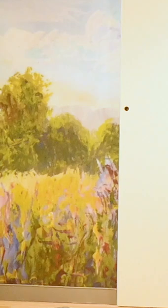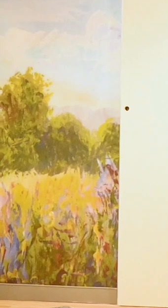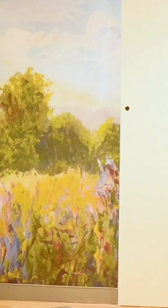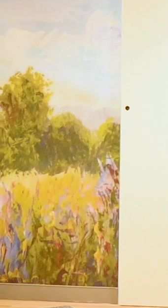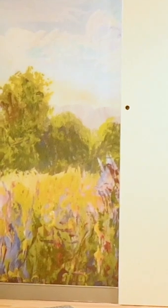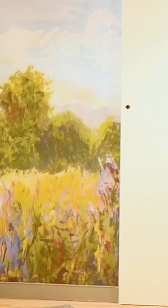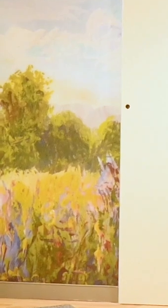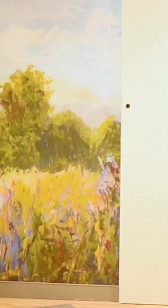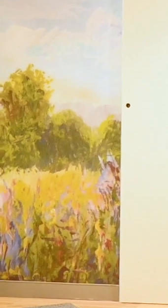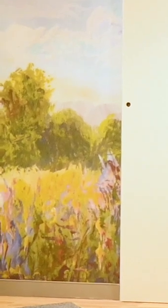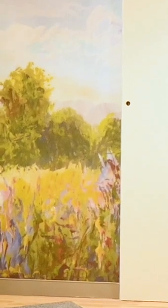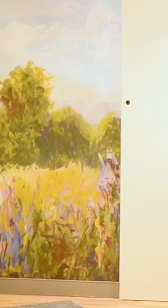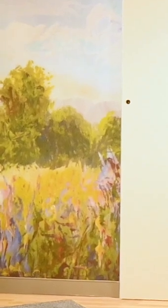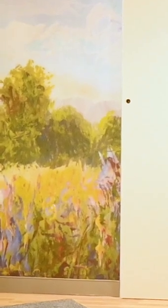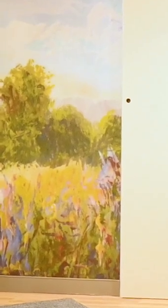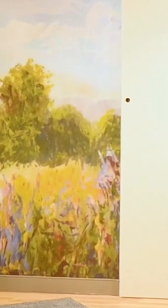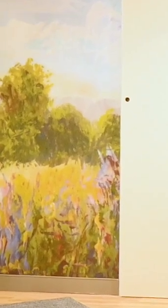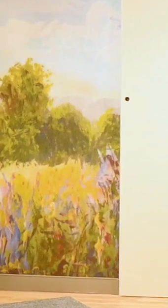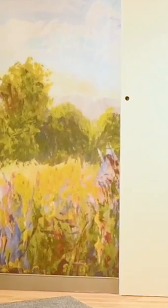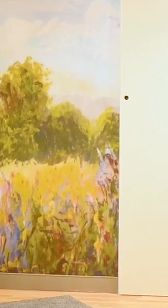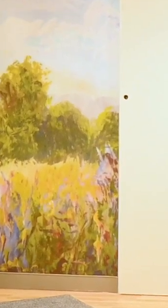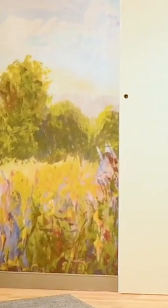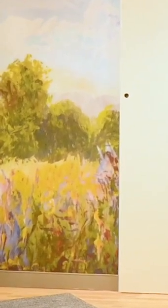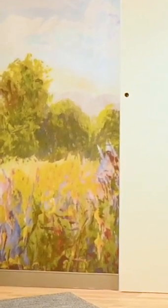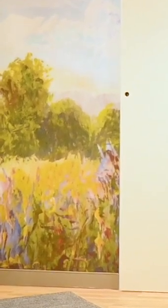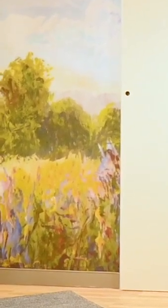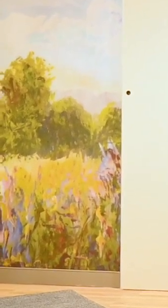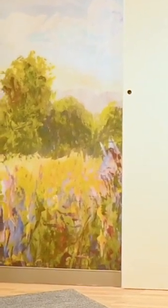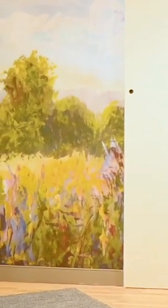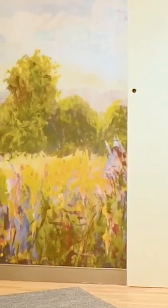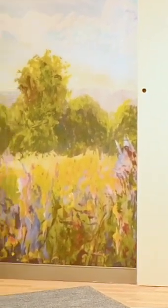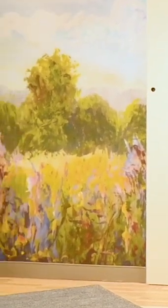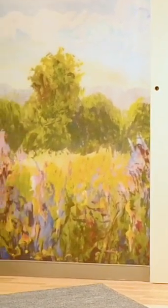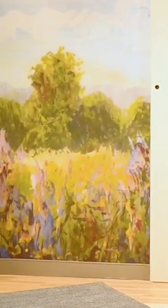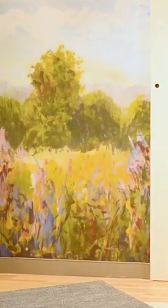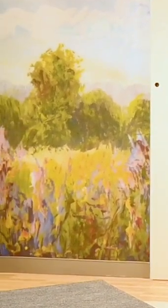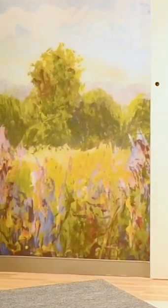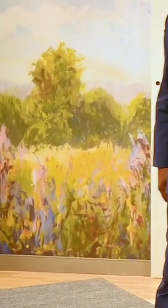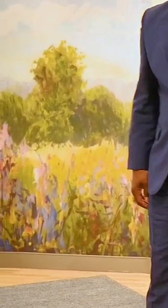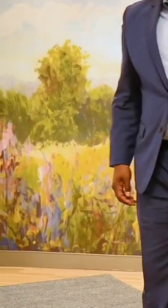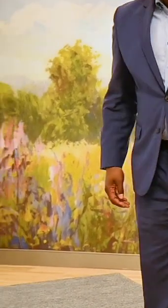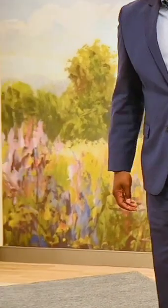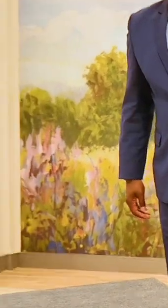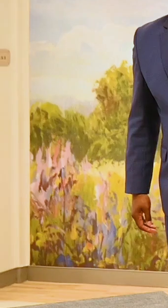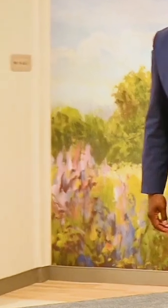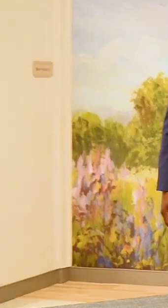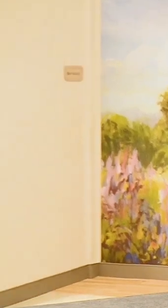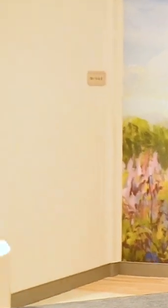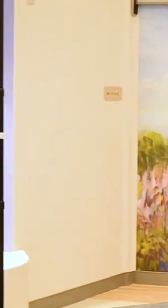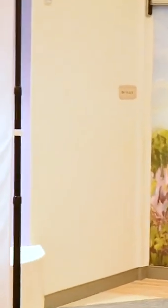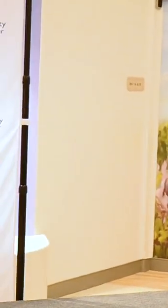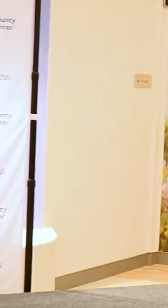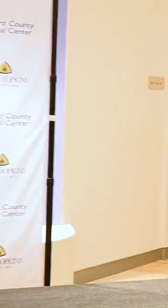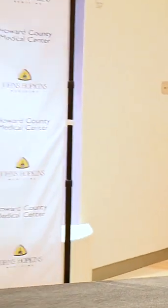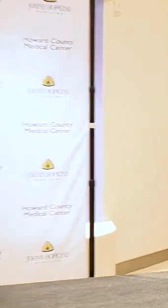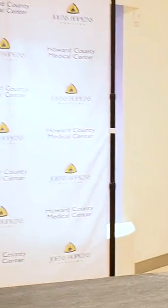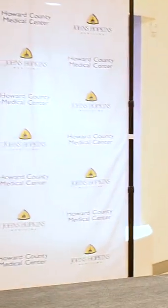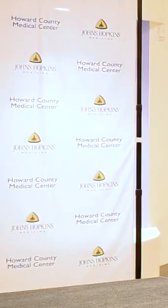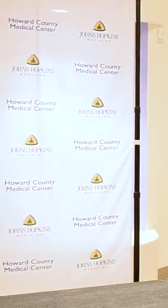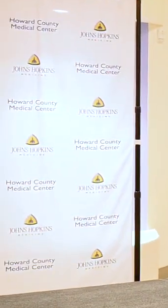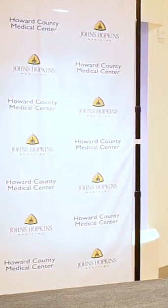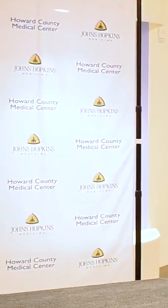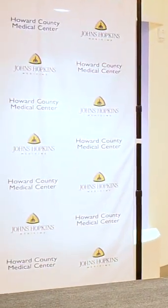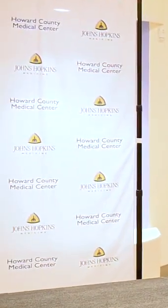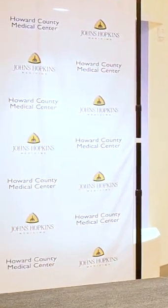for the ribbon cutting that was invited for that. And then we do have our staff back there that can give you guided tours of the unit. They can let you know about all the